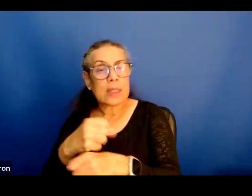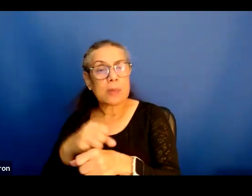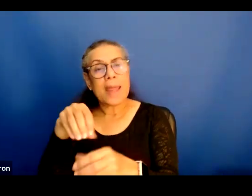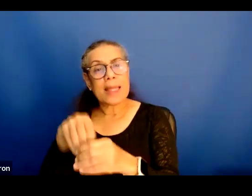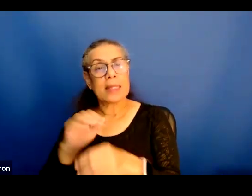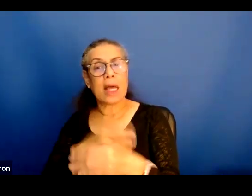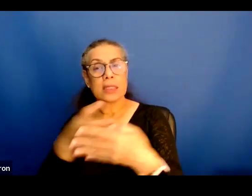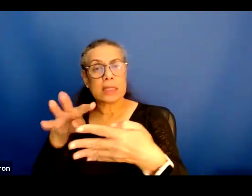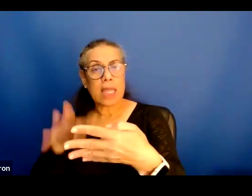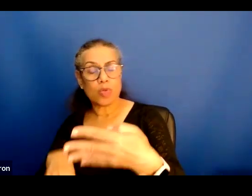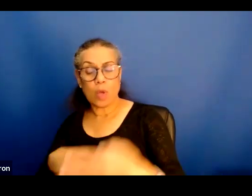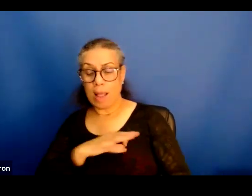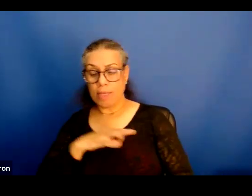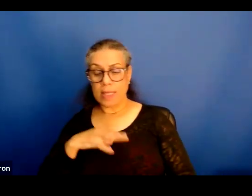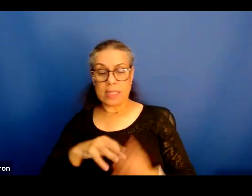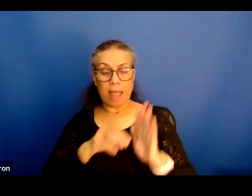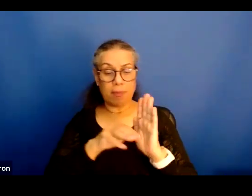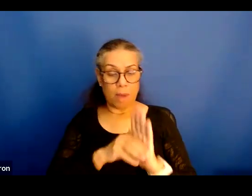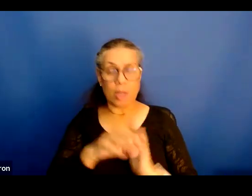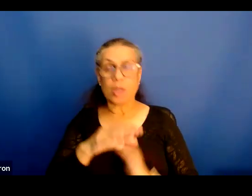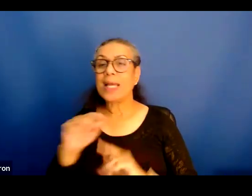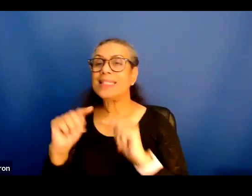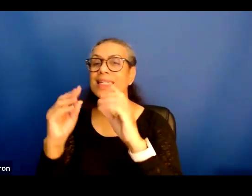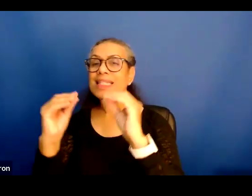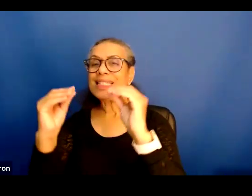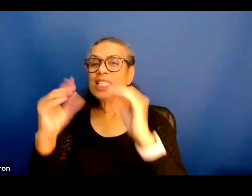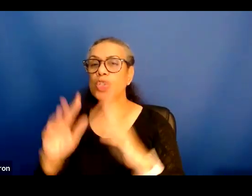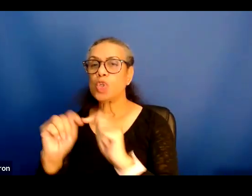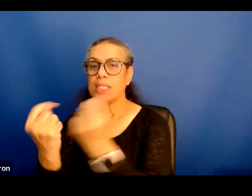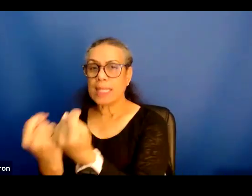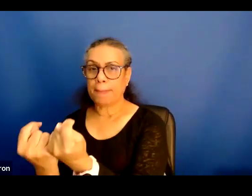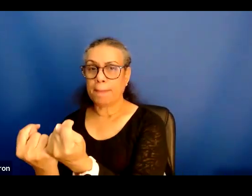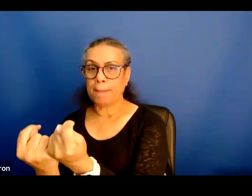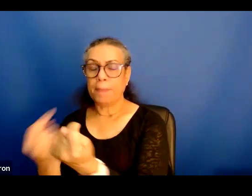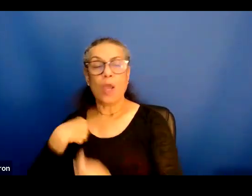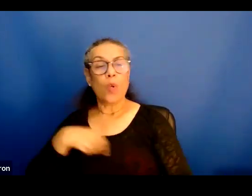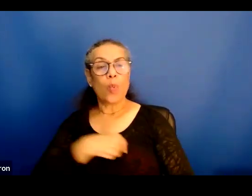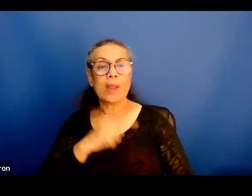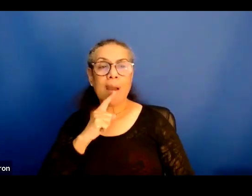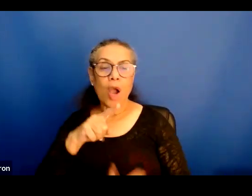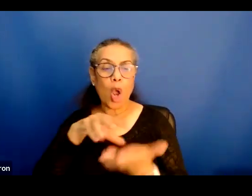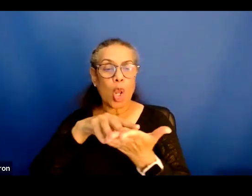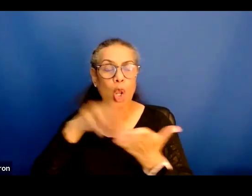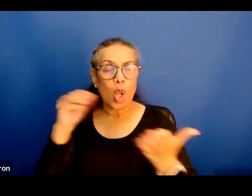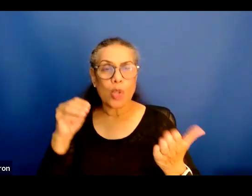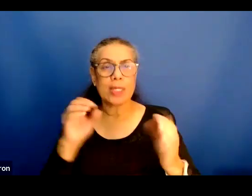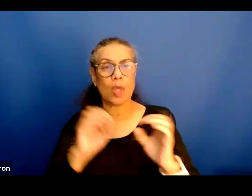schedule, staffing model, and teacher teams. We aspire to be a learning organization for both adults and children, and we remain